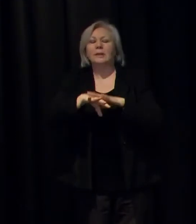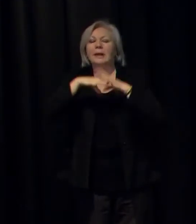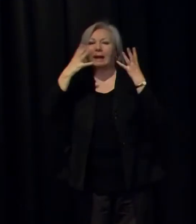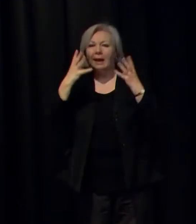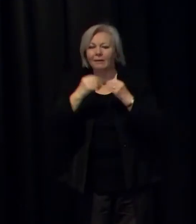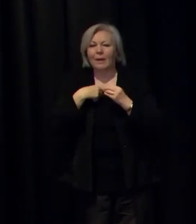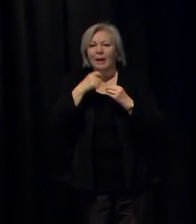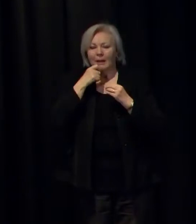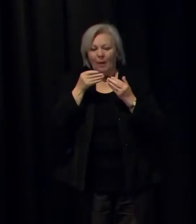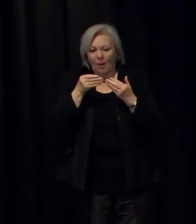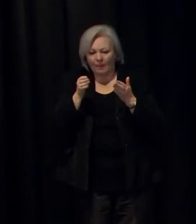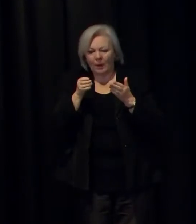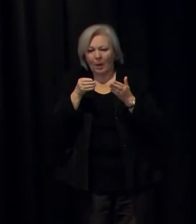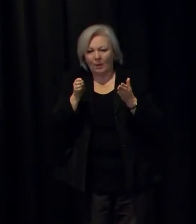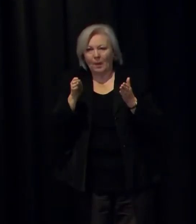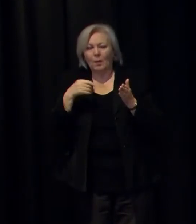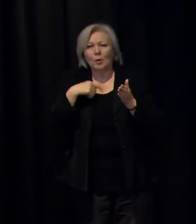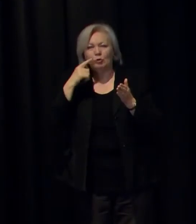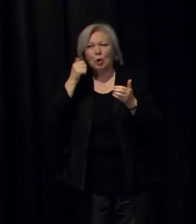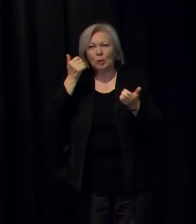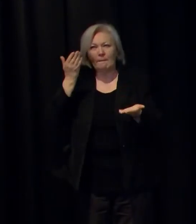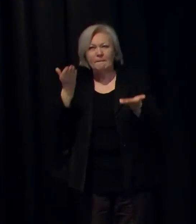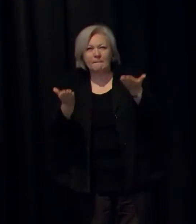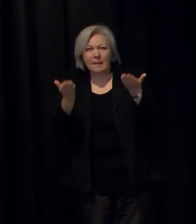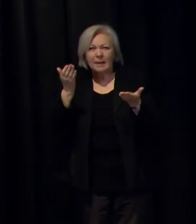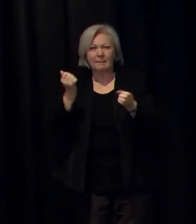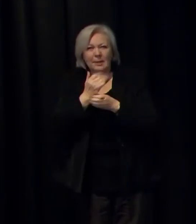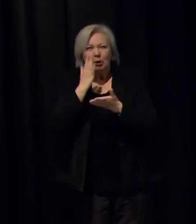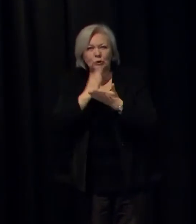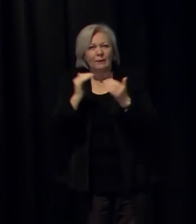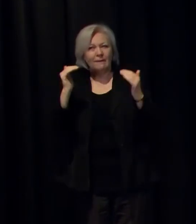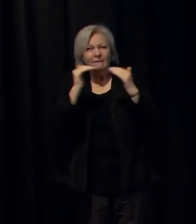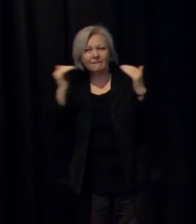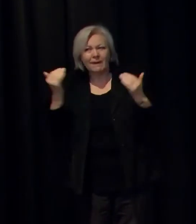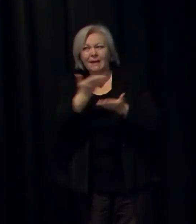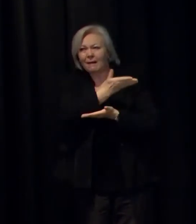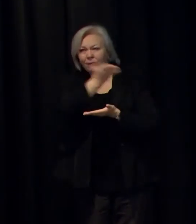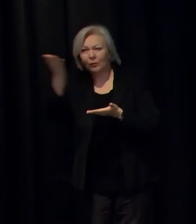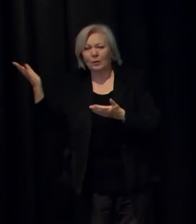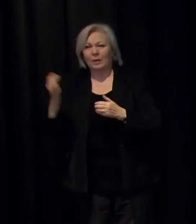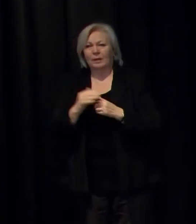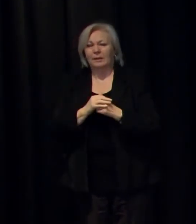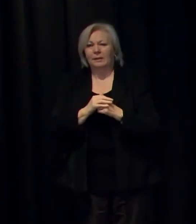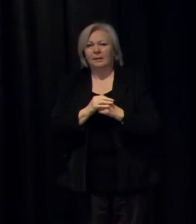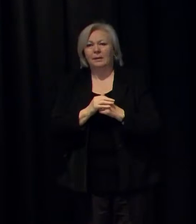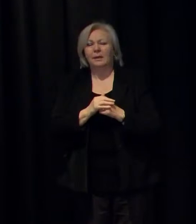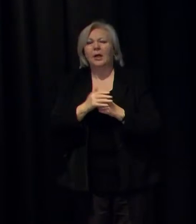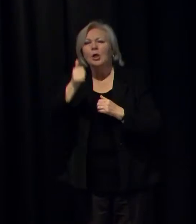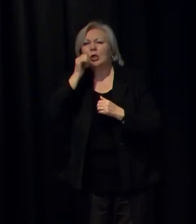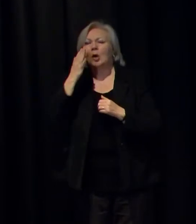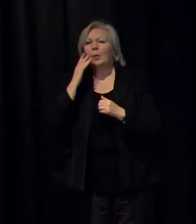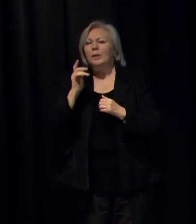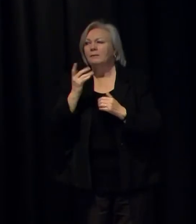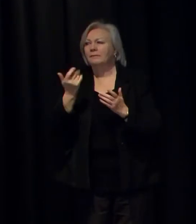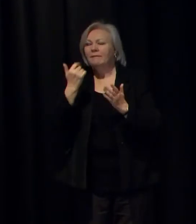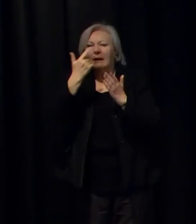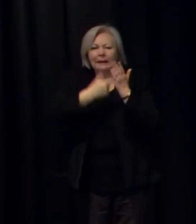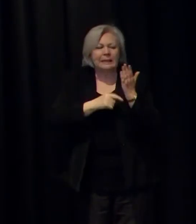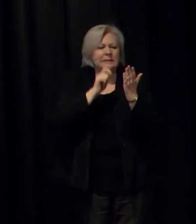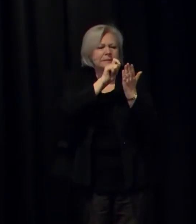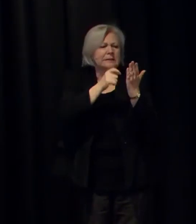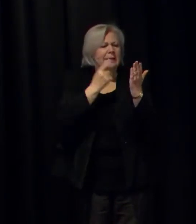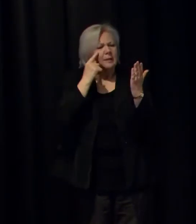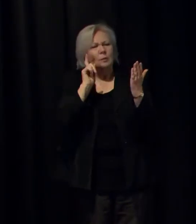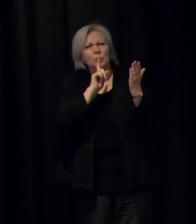things. We've tried to be balanced. We've tried to be as fair as possible. But whenever you draw lines, whenever you write lists, there will always be some people who